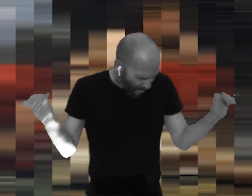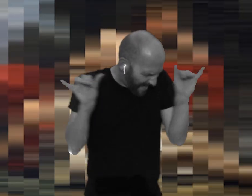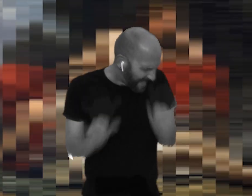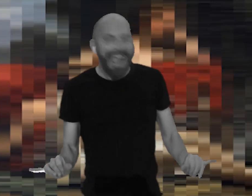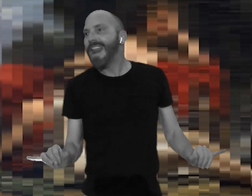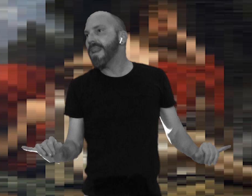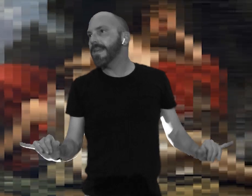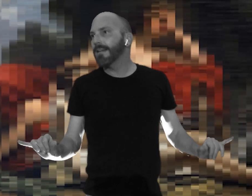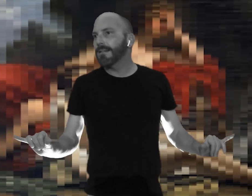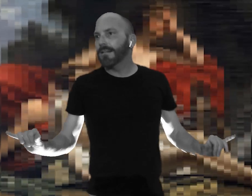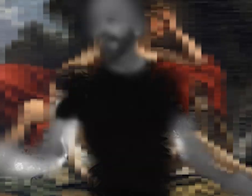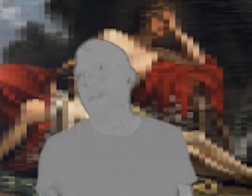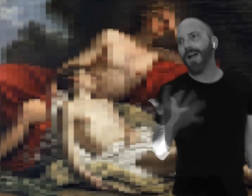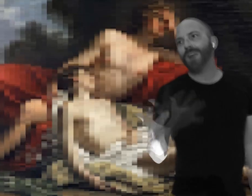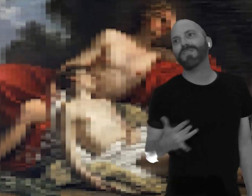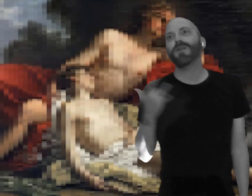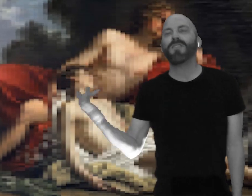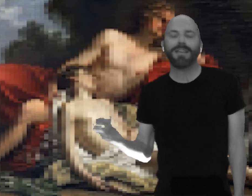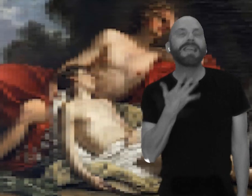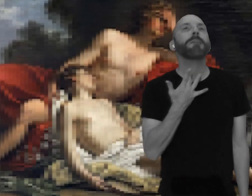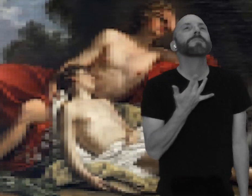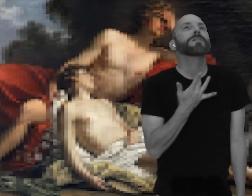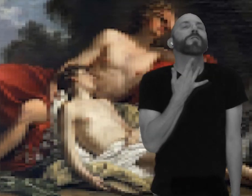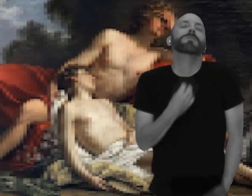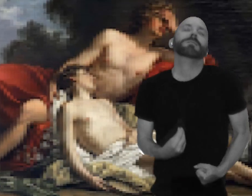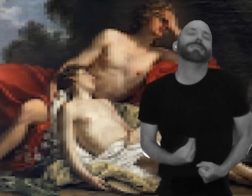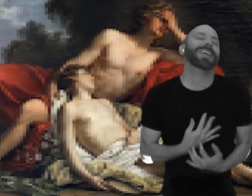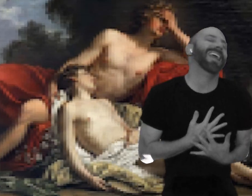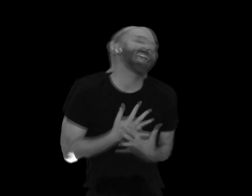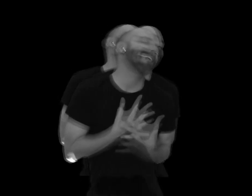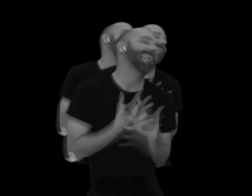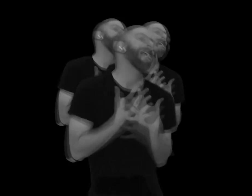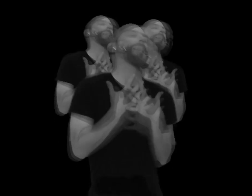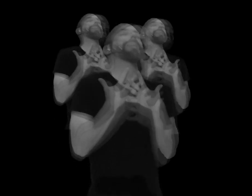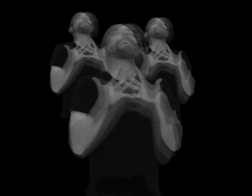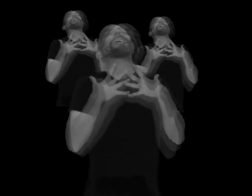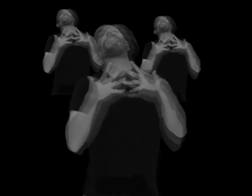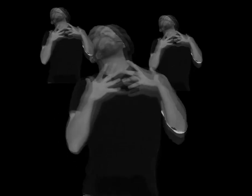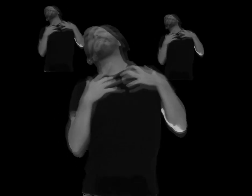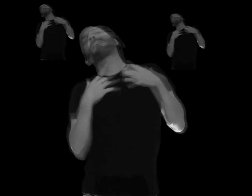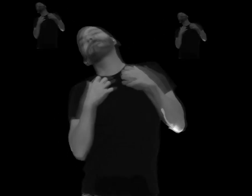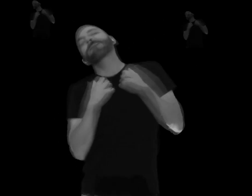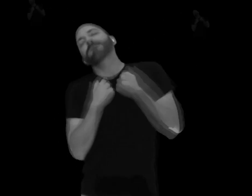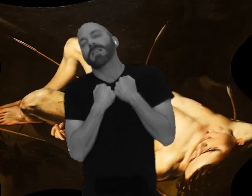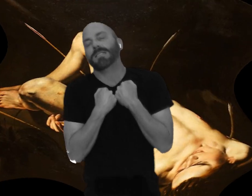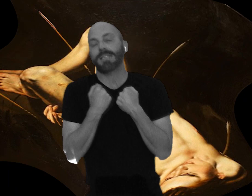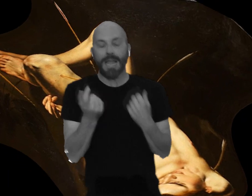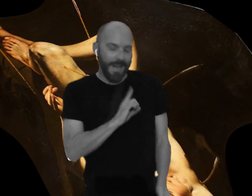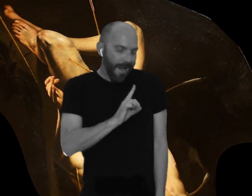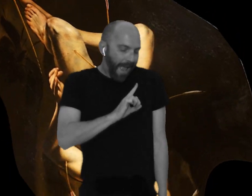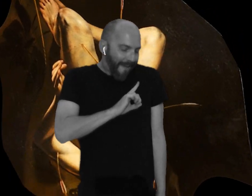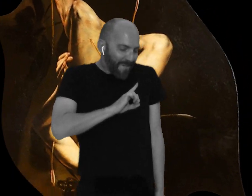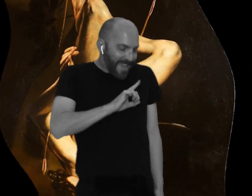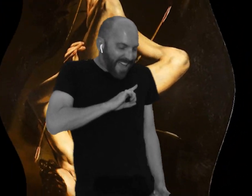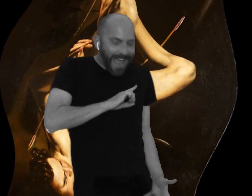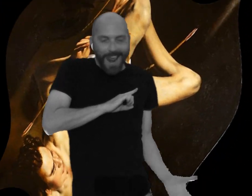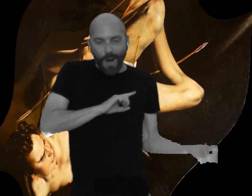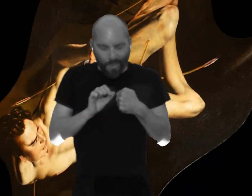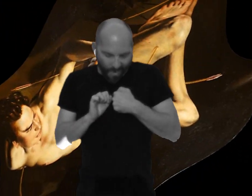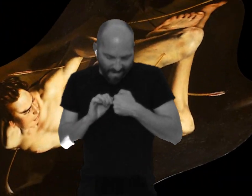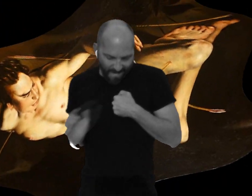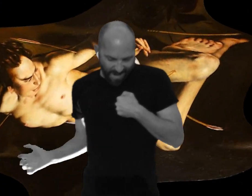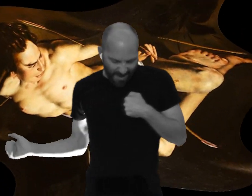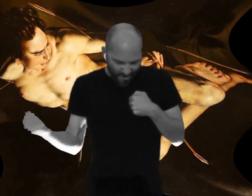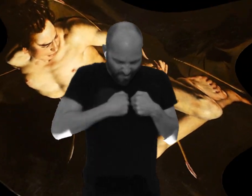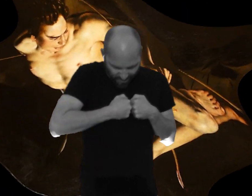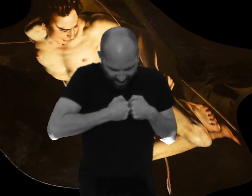Here we go again. The chemicals kicking in, it's getting heavy and